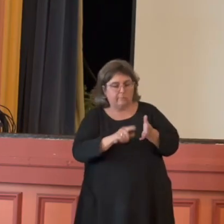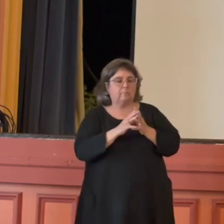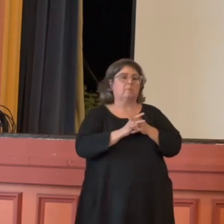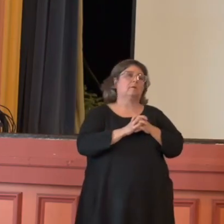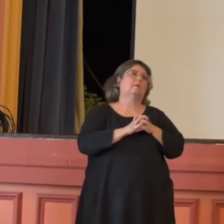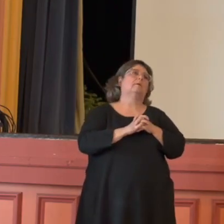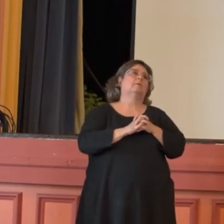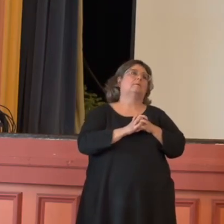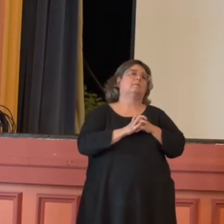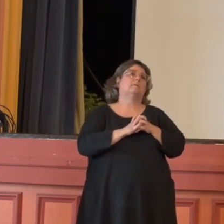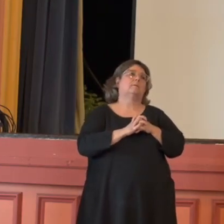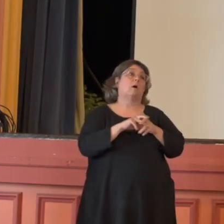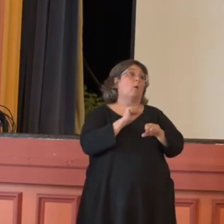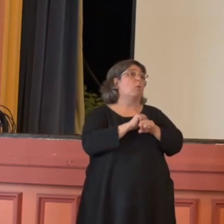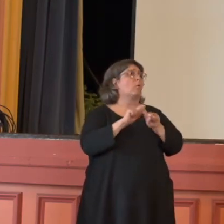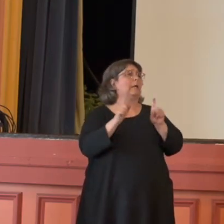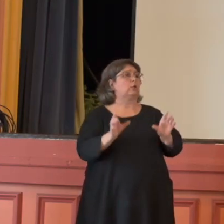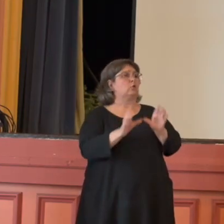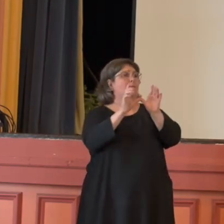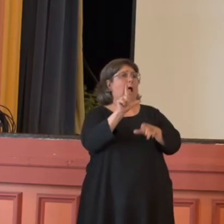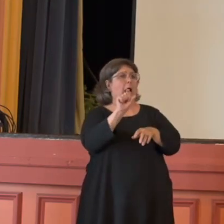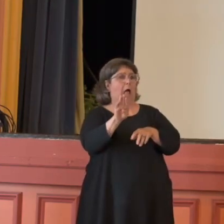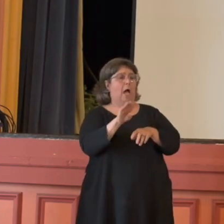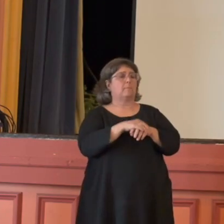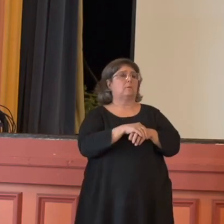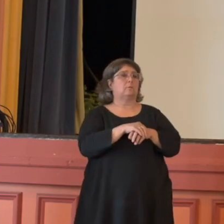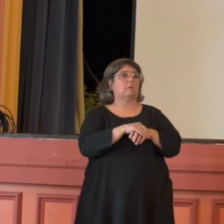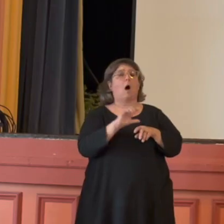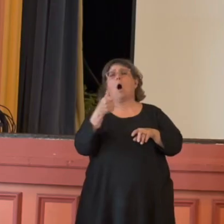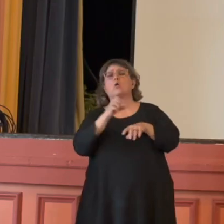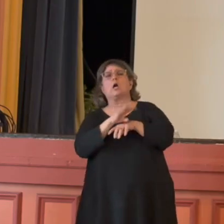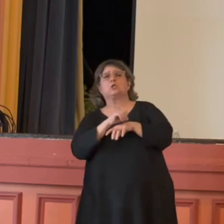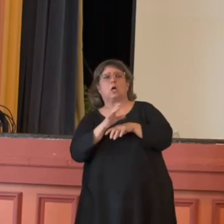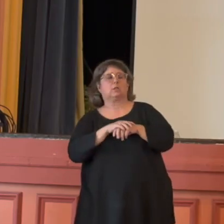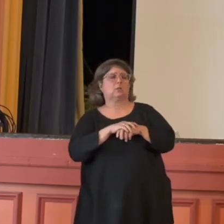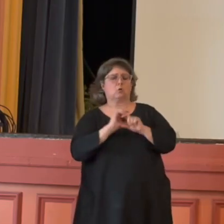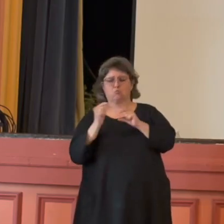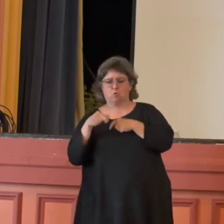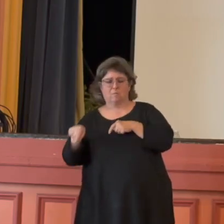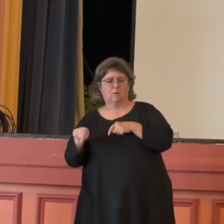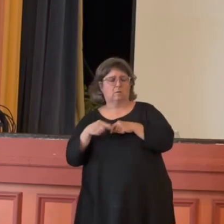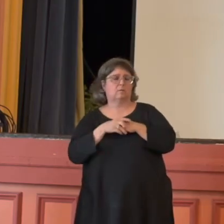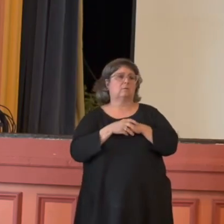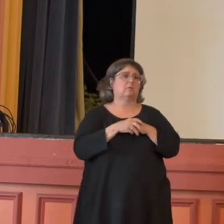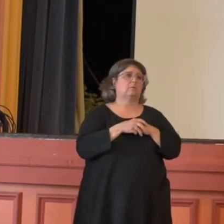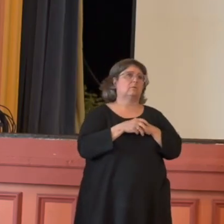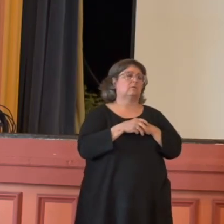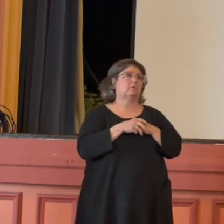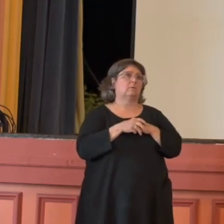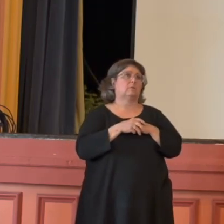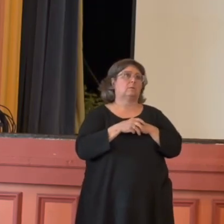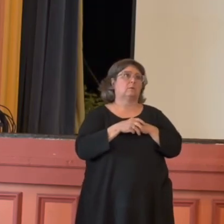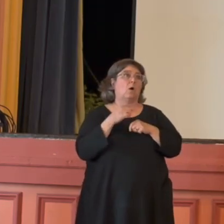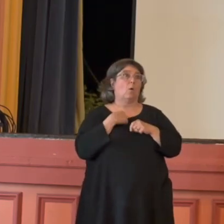They work with several certified labs and sub-consultants. We have done a